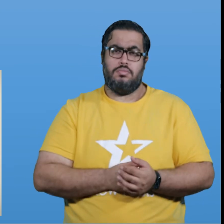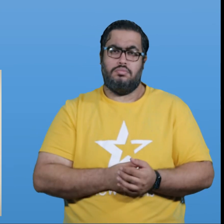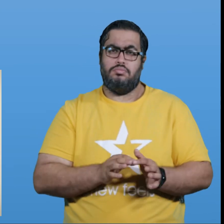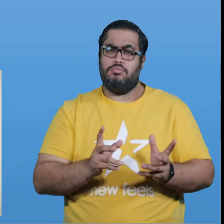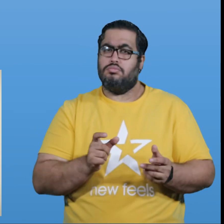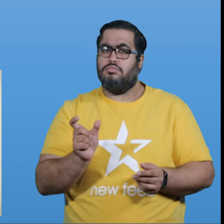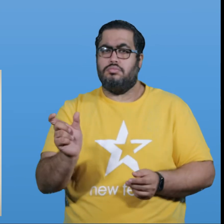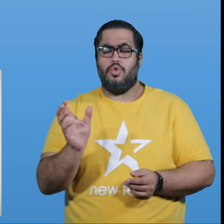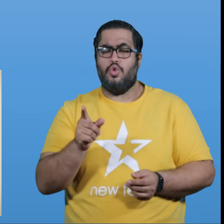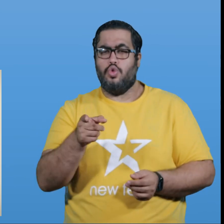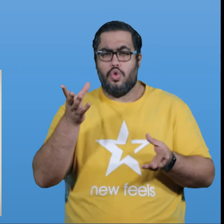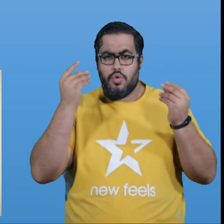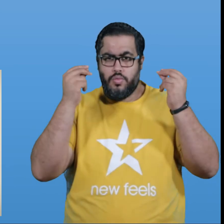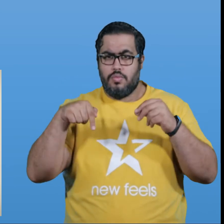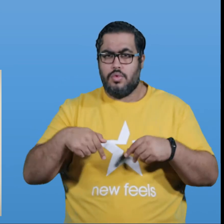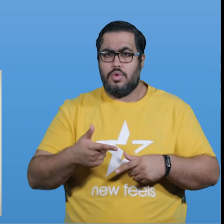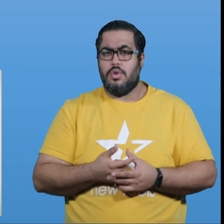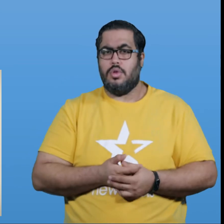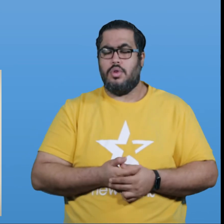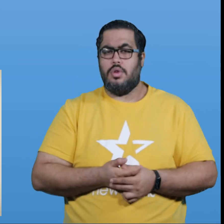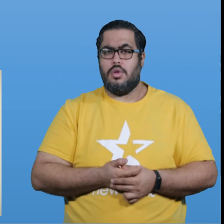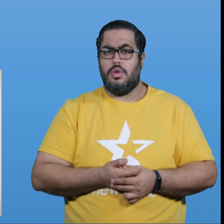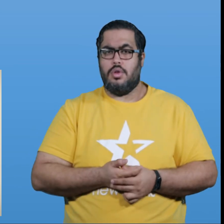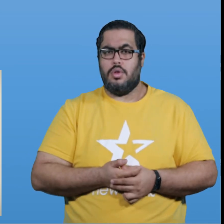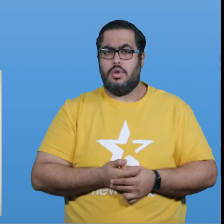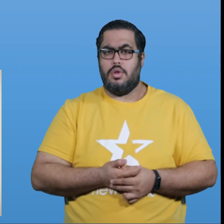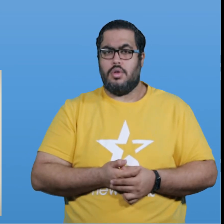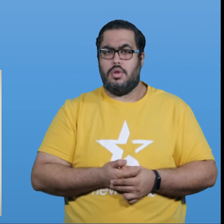cursive? I'll give you a few seconds to find the answer.